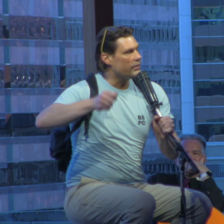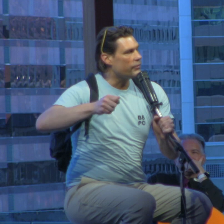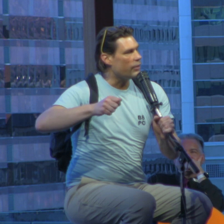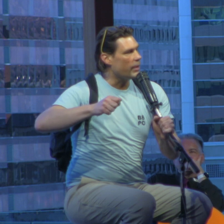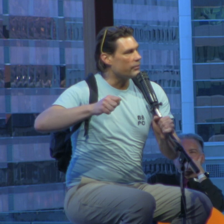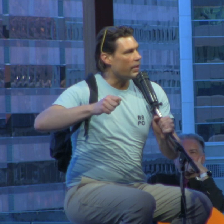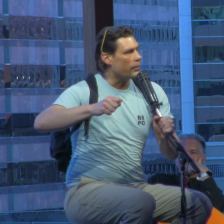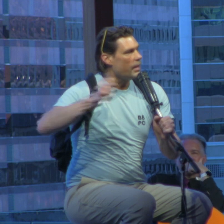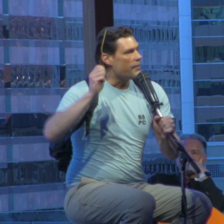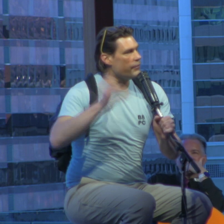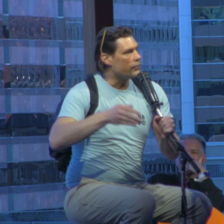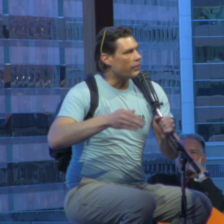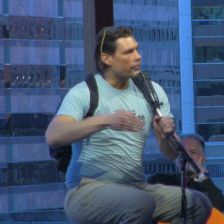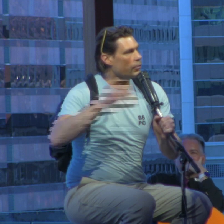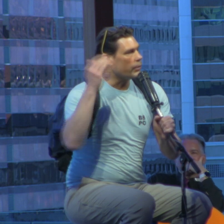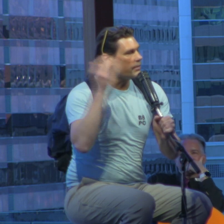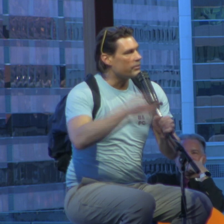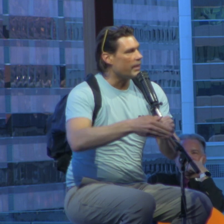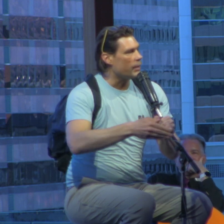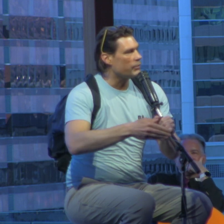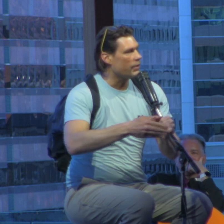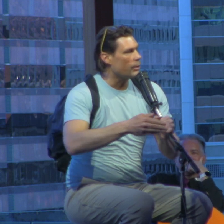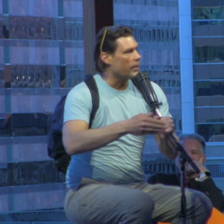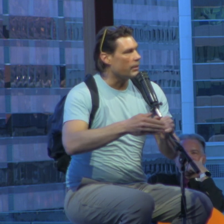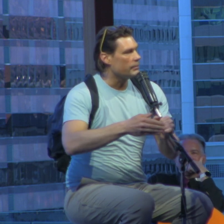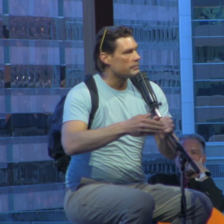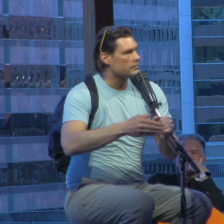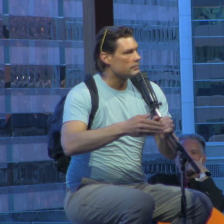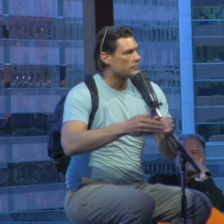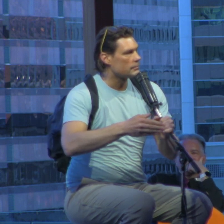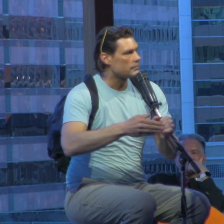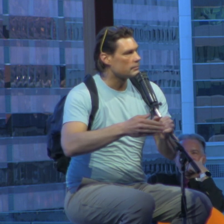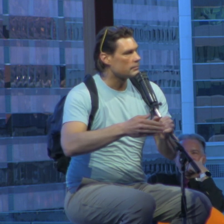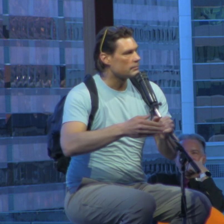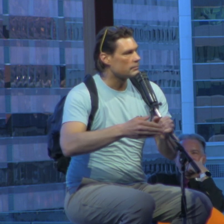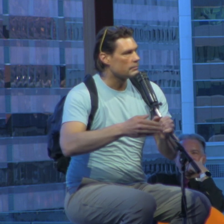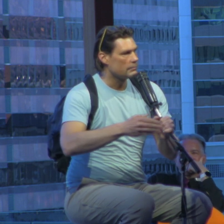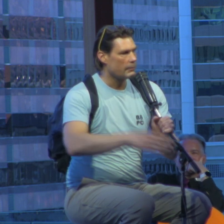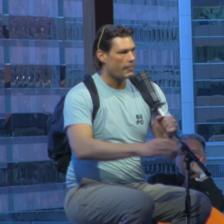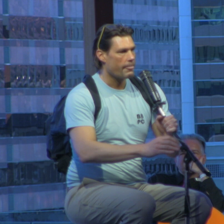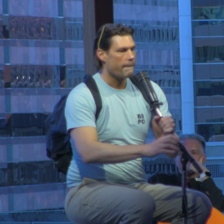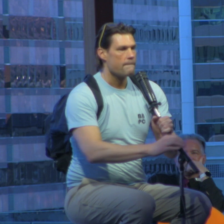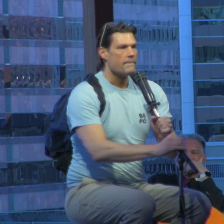60, 65 miles an hour, veers off the road, and slams into the bar.